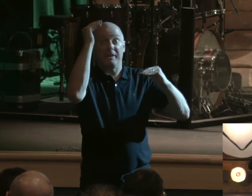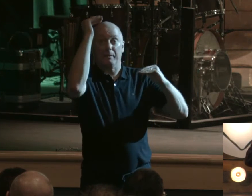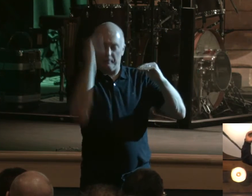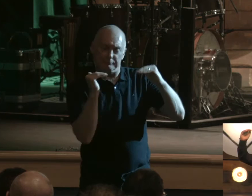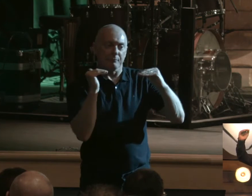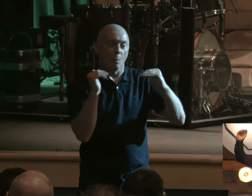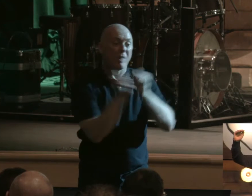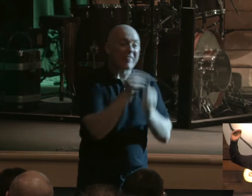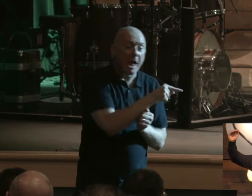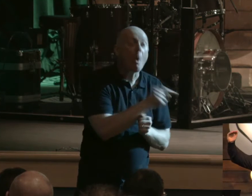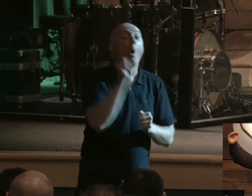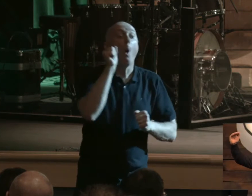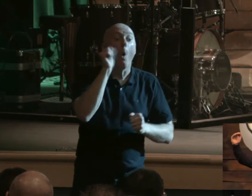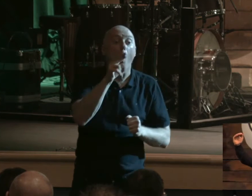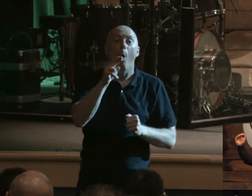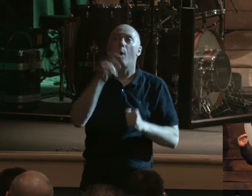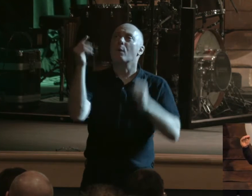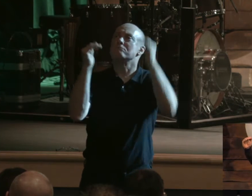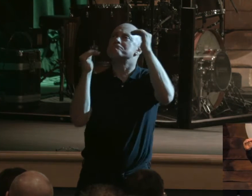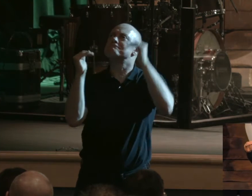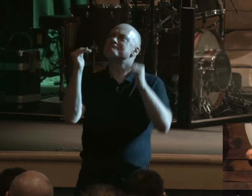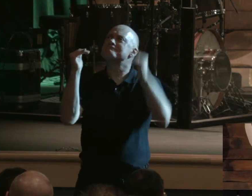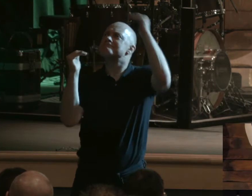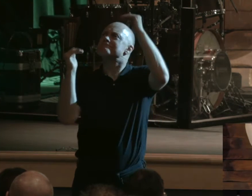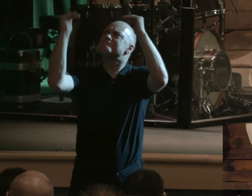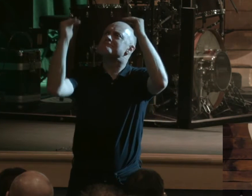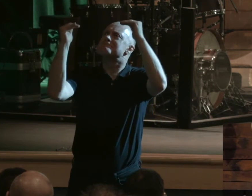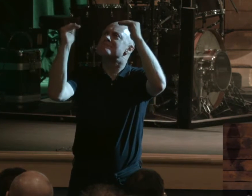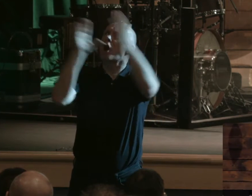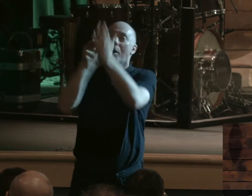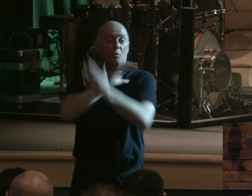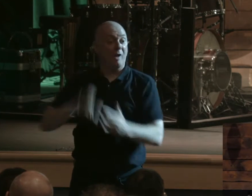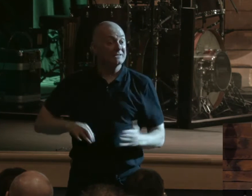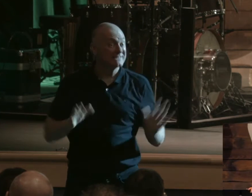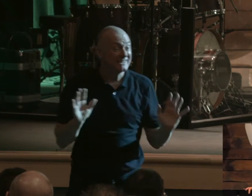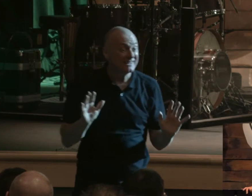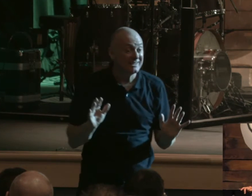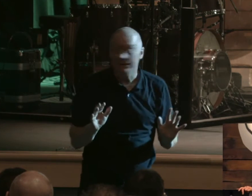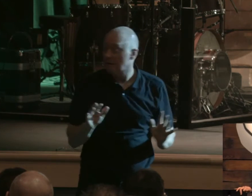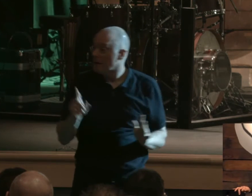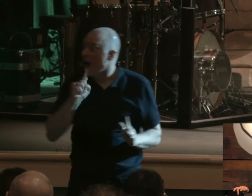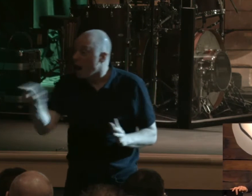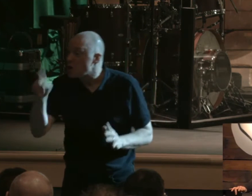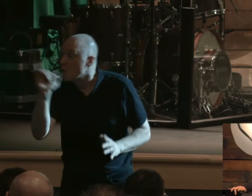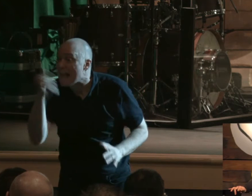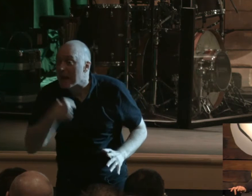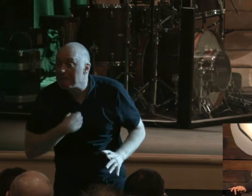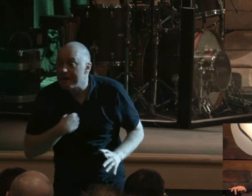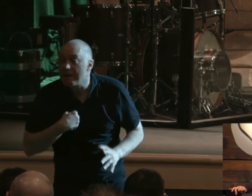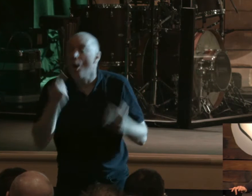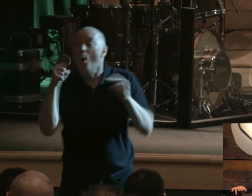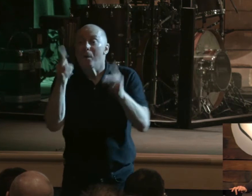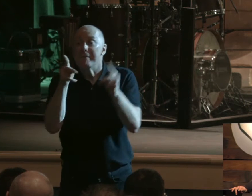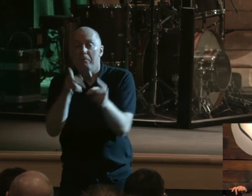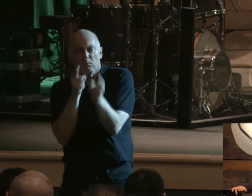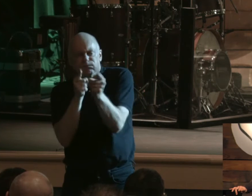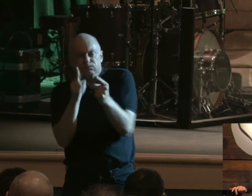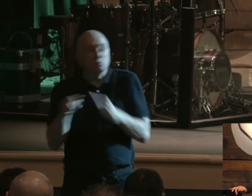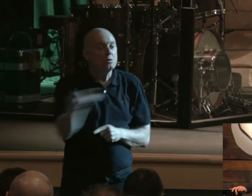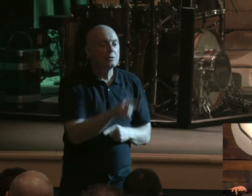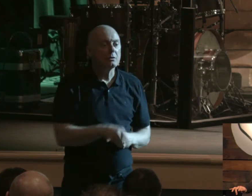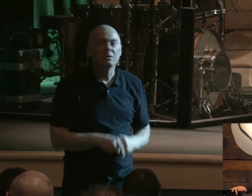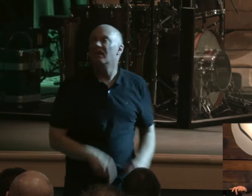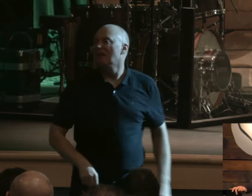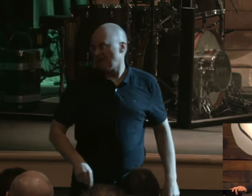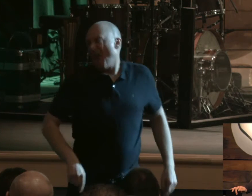rise above in life to the level of Christ. Let me ask you, are you like me when people oppose you, is your first instinct to be like, oh